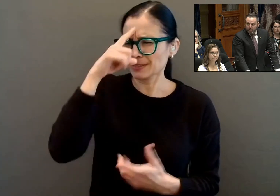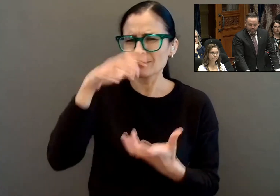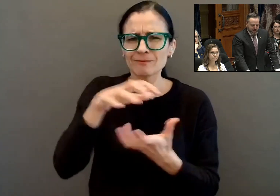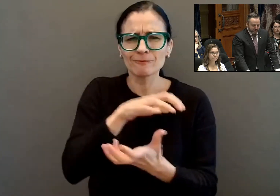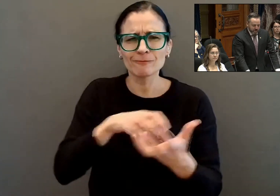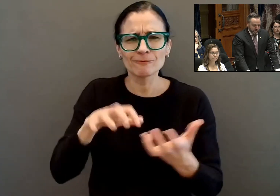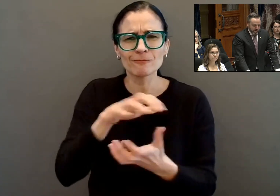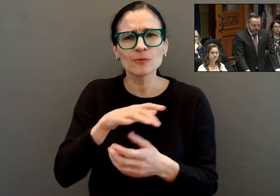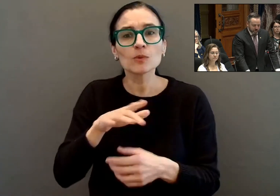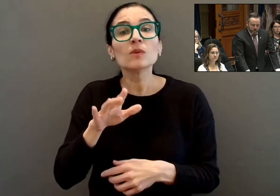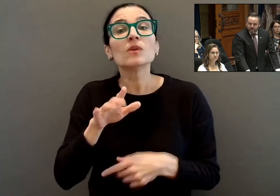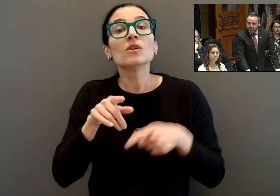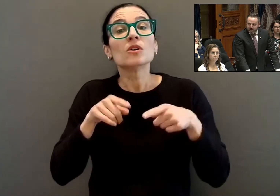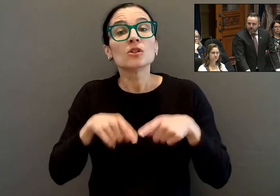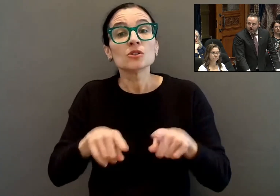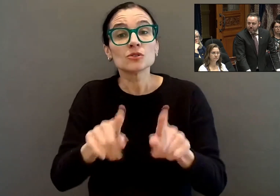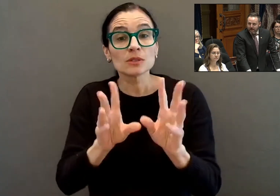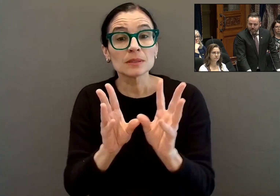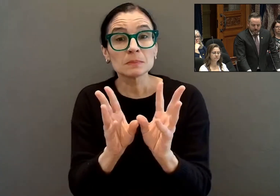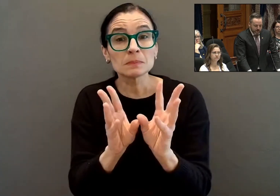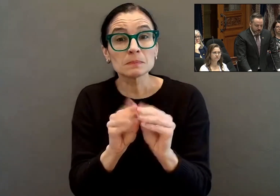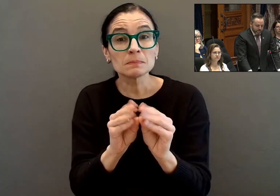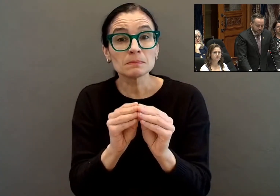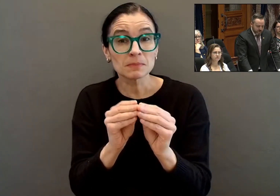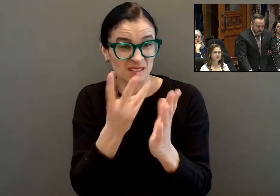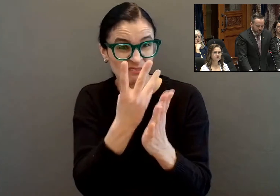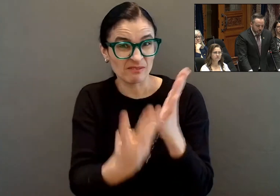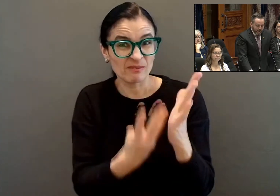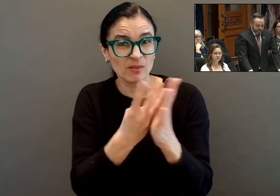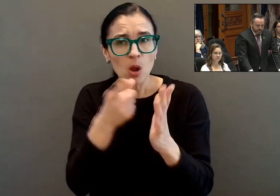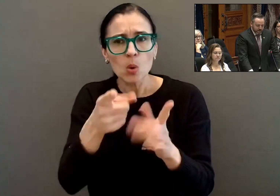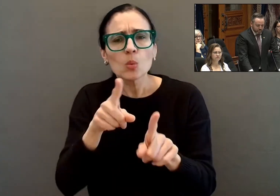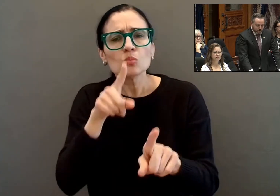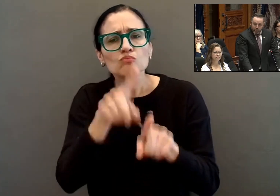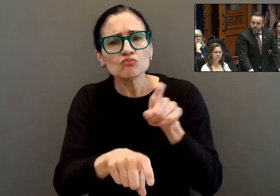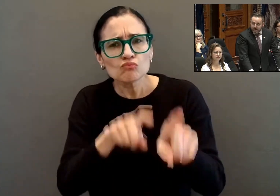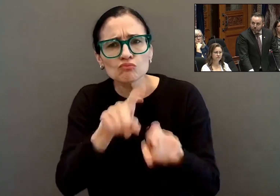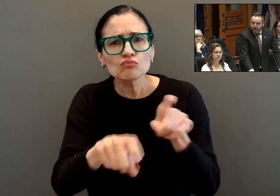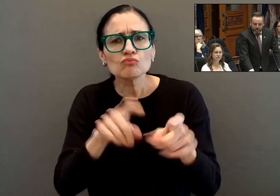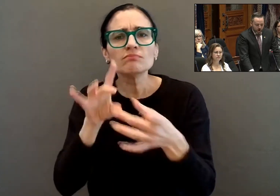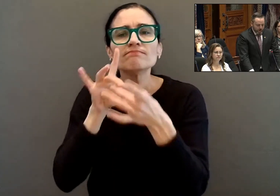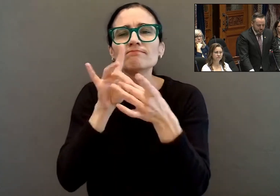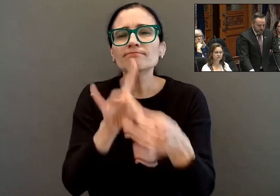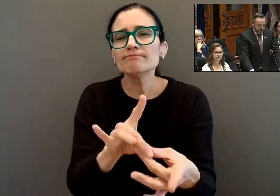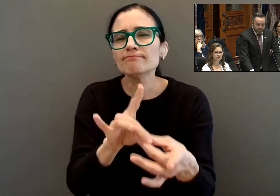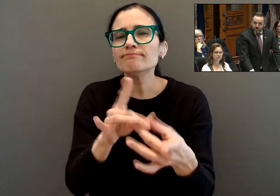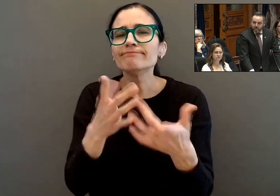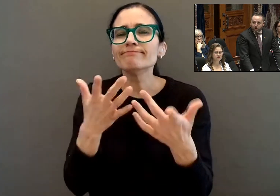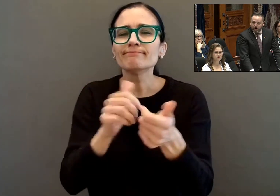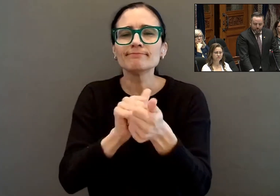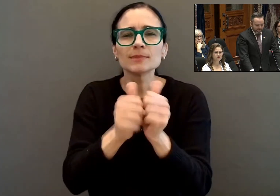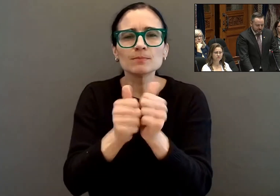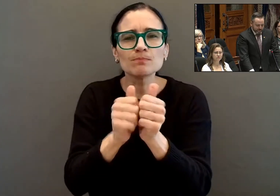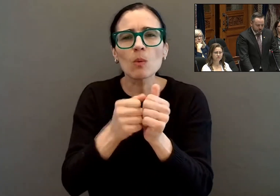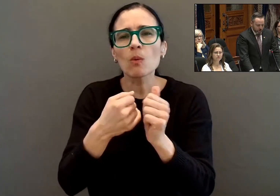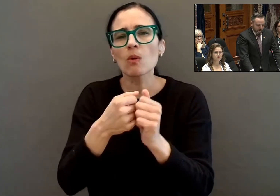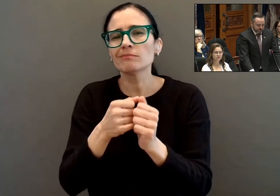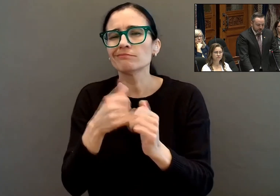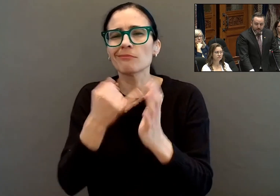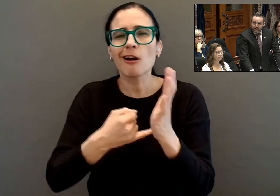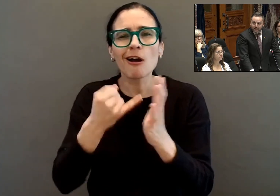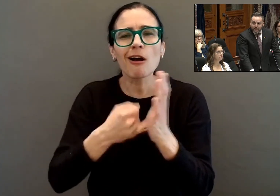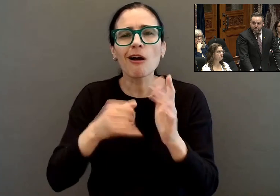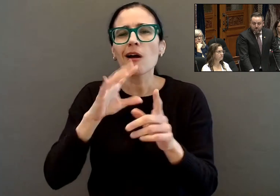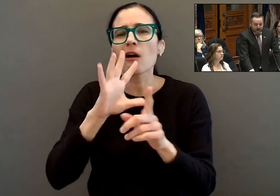4 hours asking the minister questions in good faith about key programs that should be strengthening our communities and supporting private sector